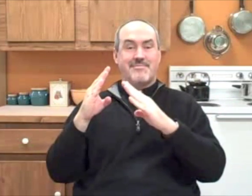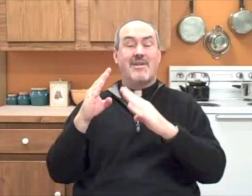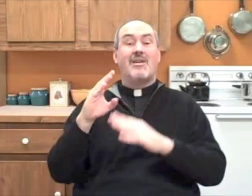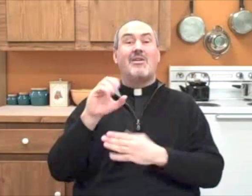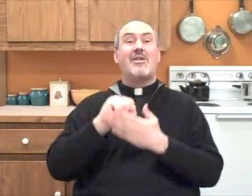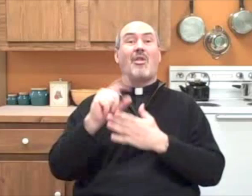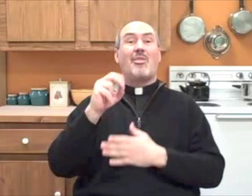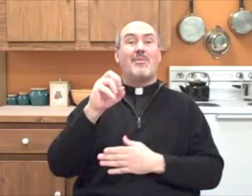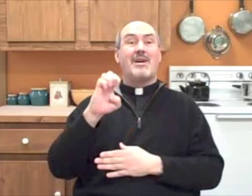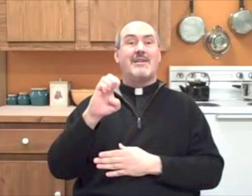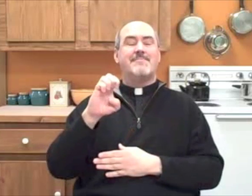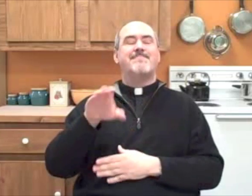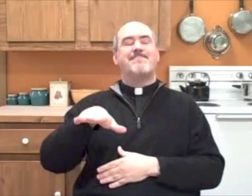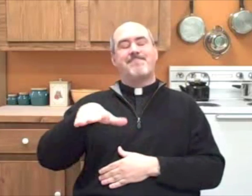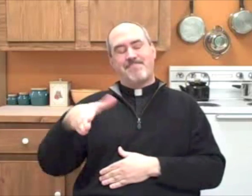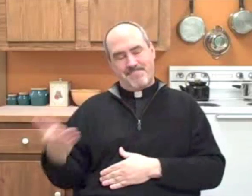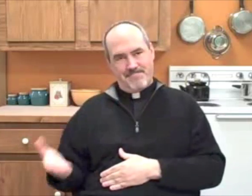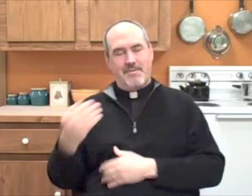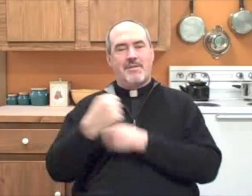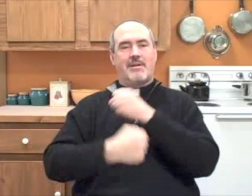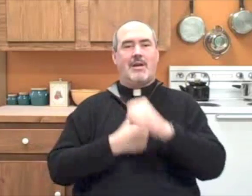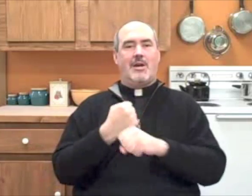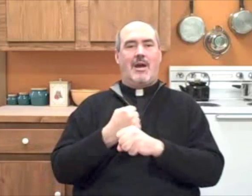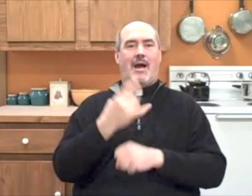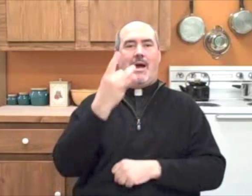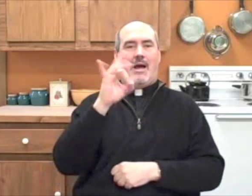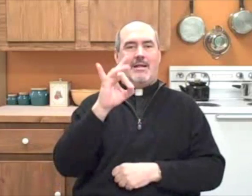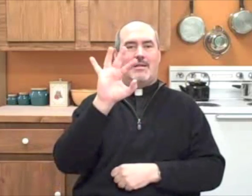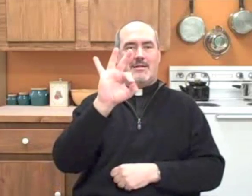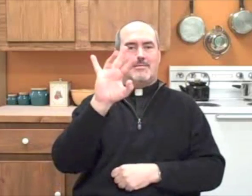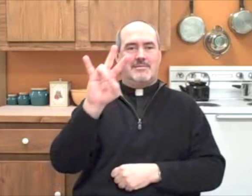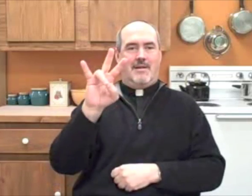Saint Therese passed away in 1897.